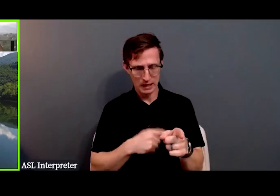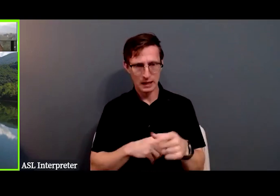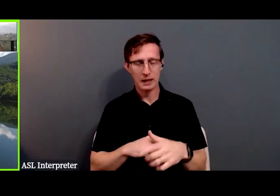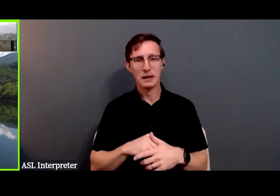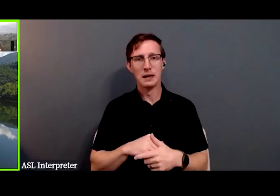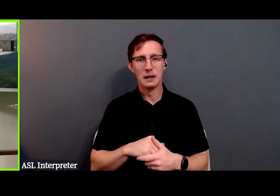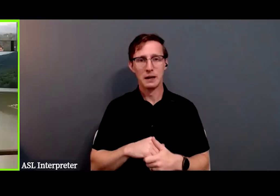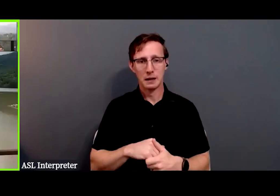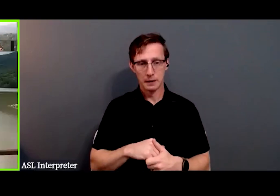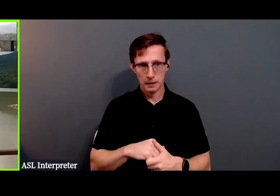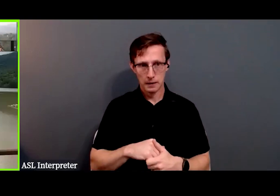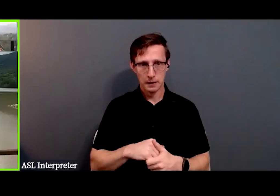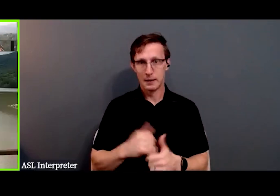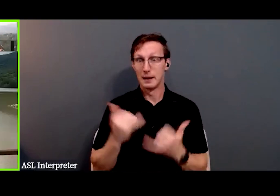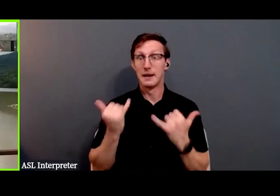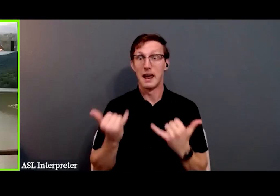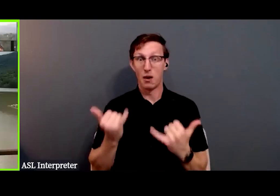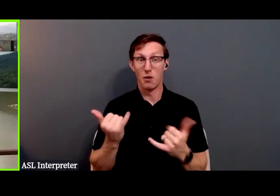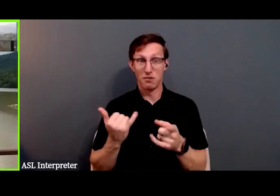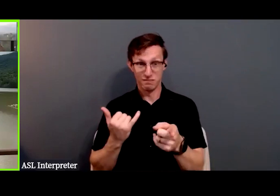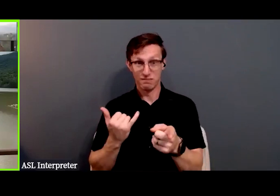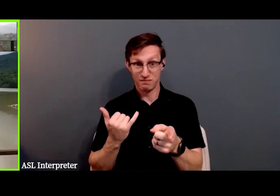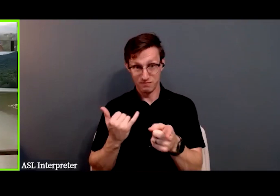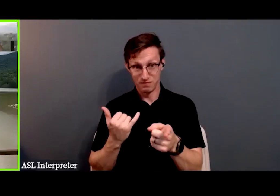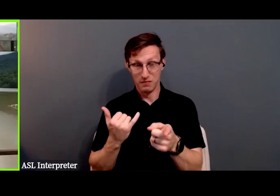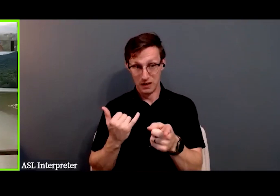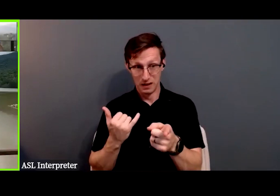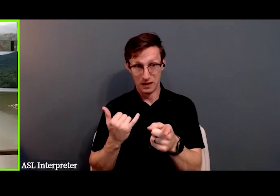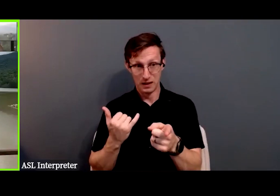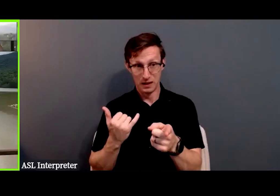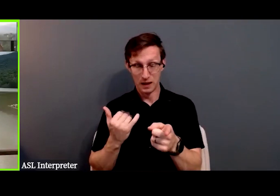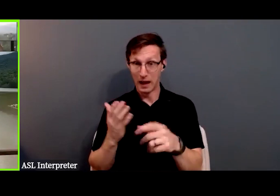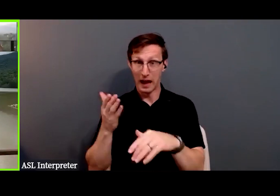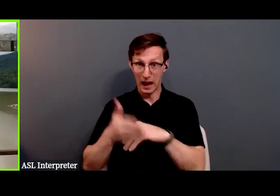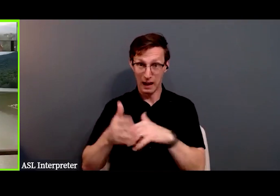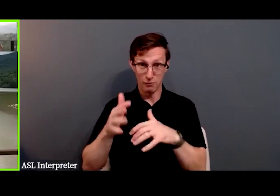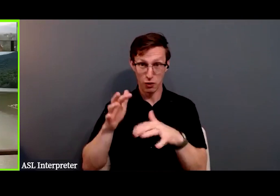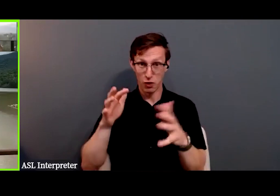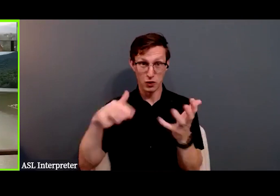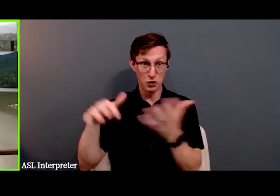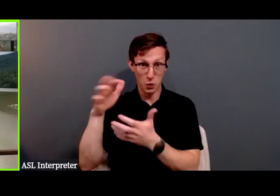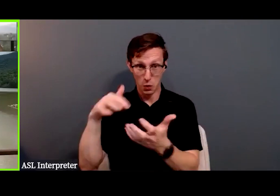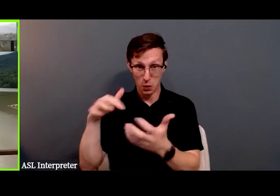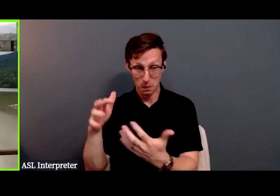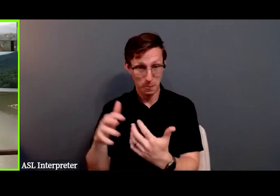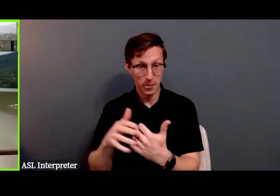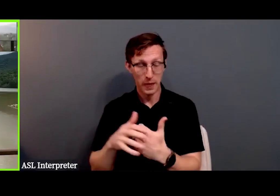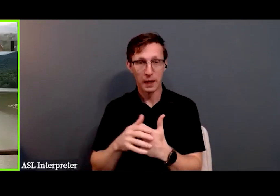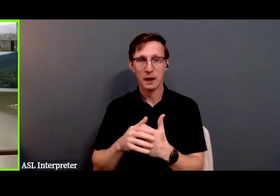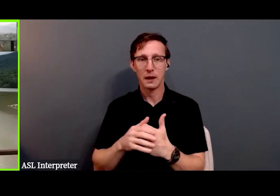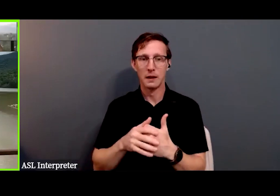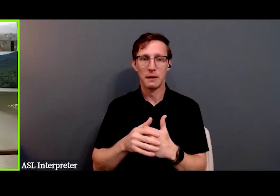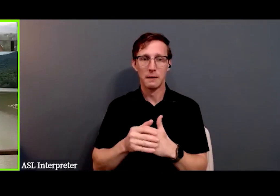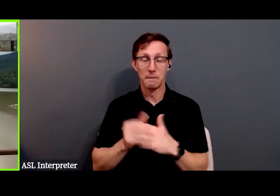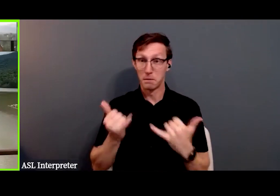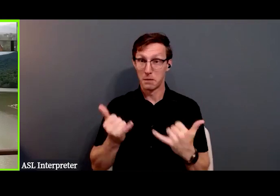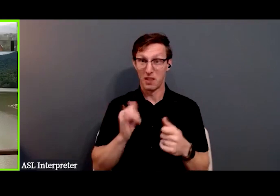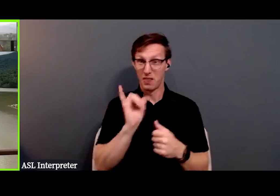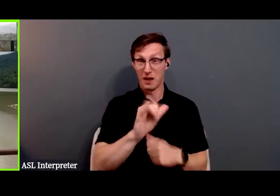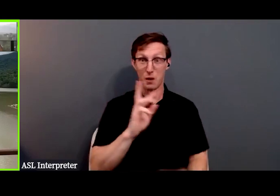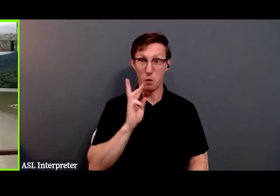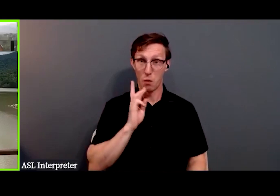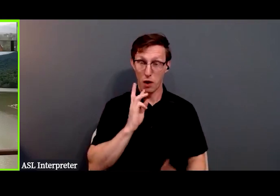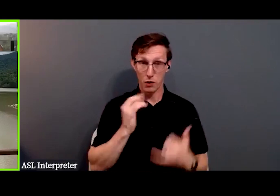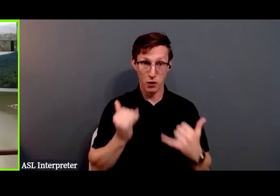This is a picture, same picture. This is after the storm, and essentially the best way I can describe this water system, or this water body, excuse